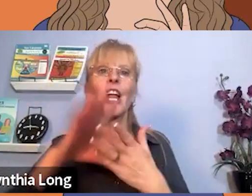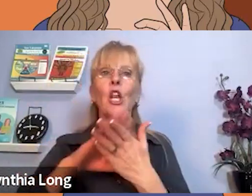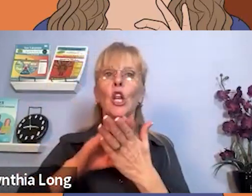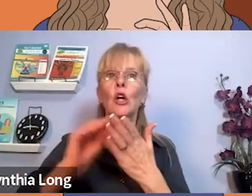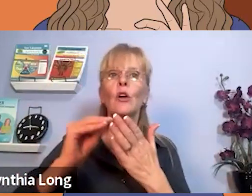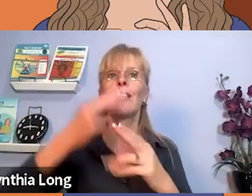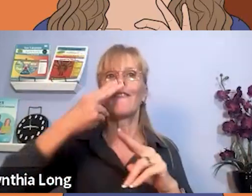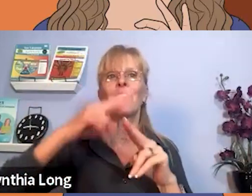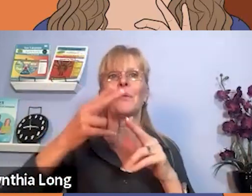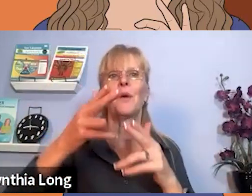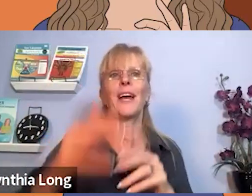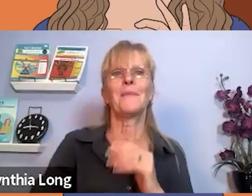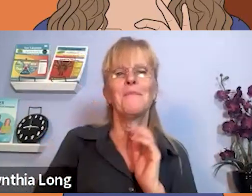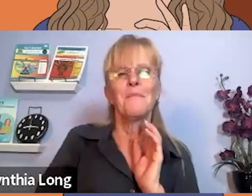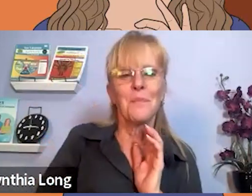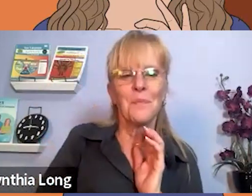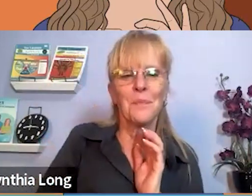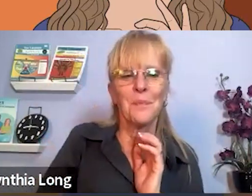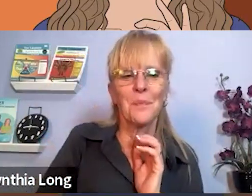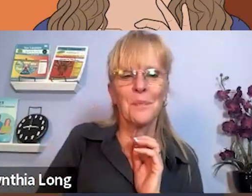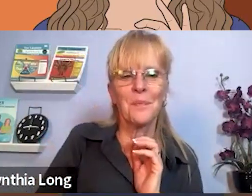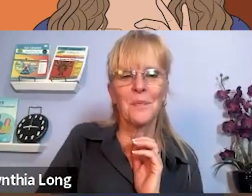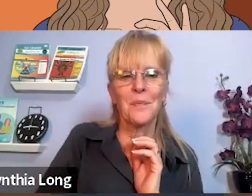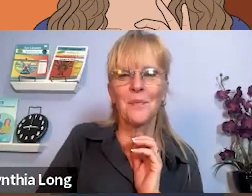English and learn the fun way.